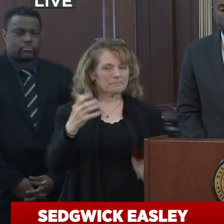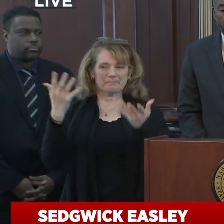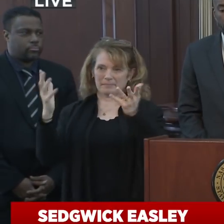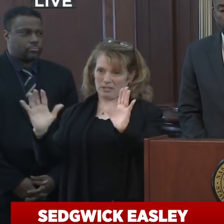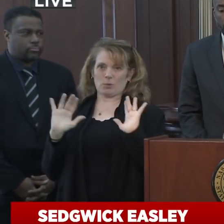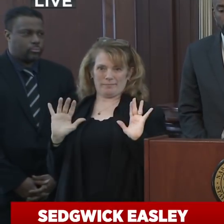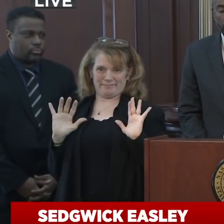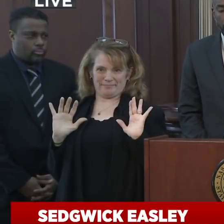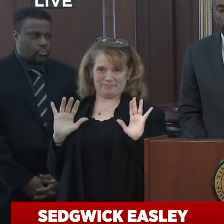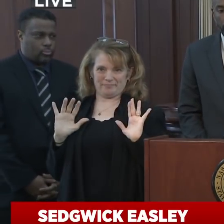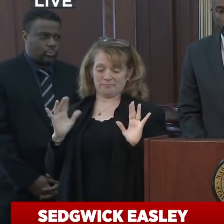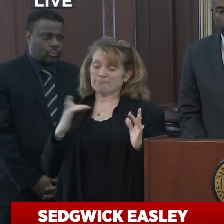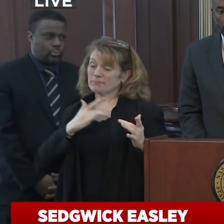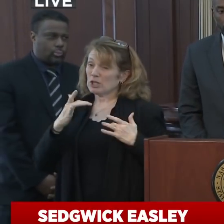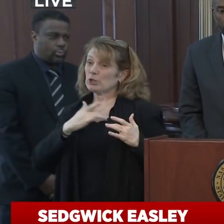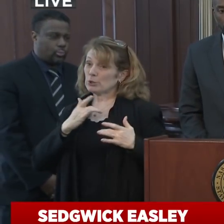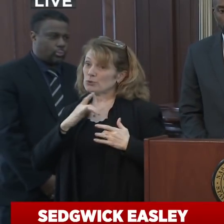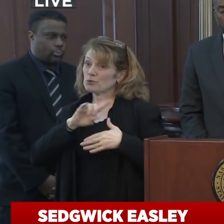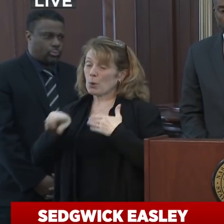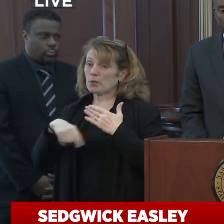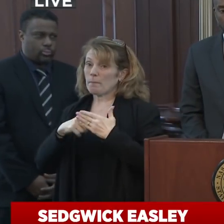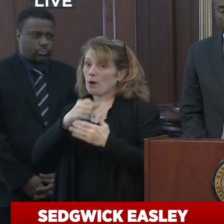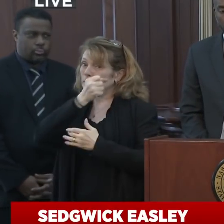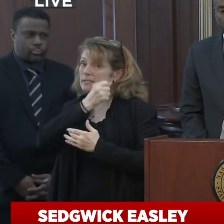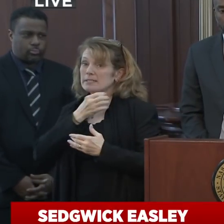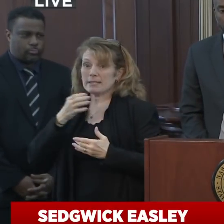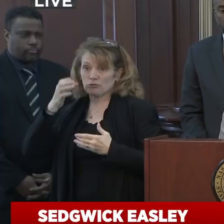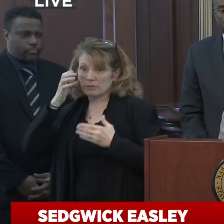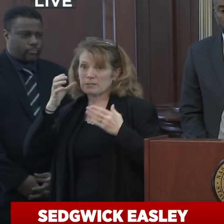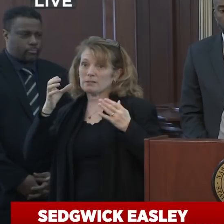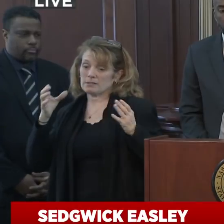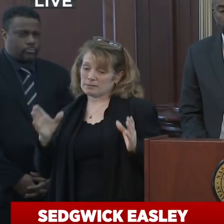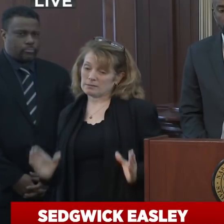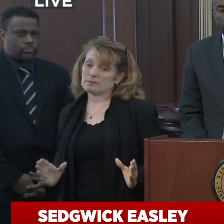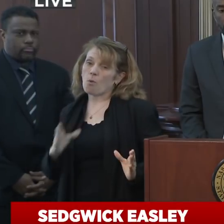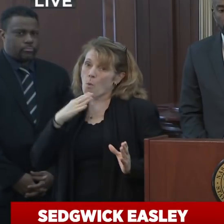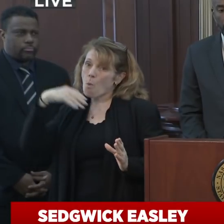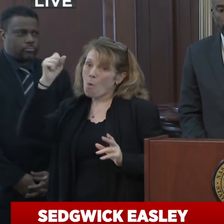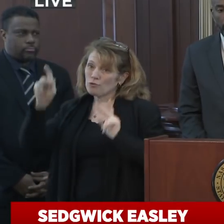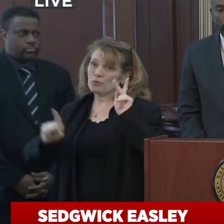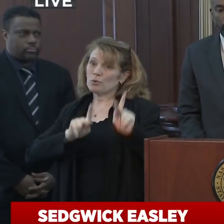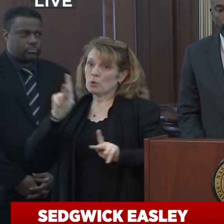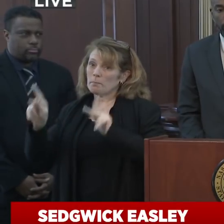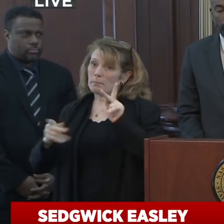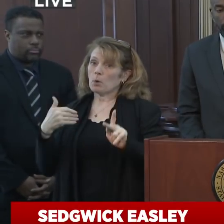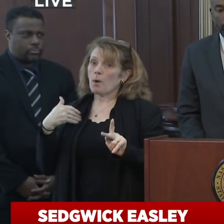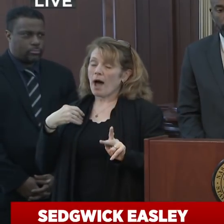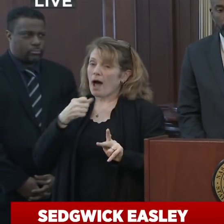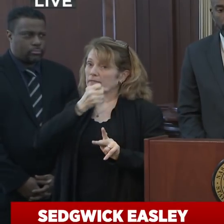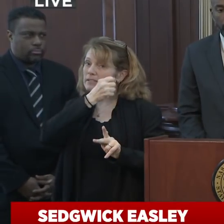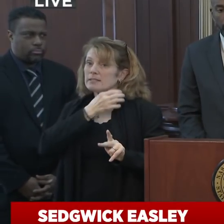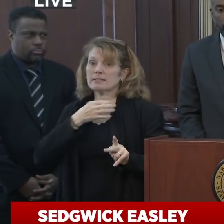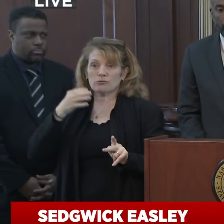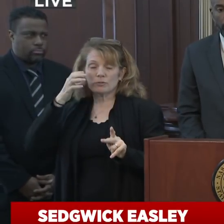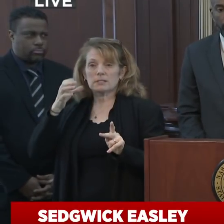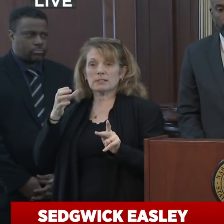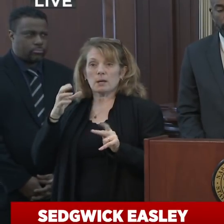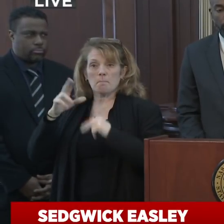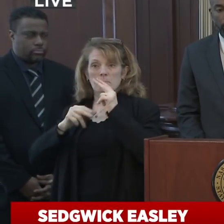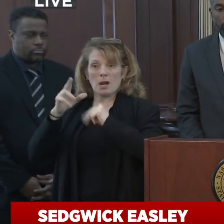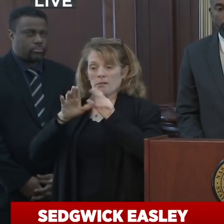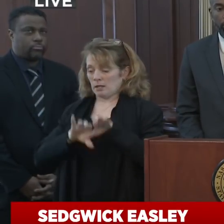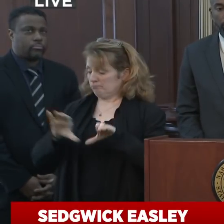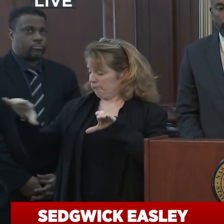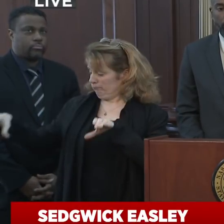Very concerned in regards to our senior population. We do have a senior housing building next door